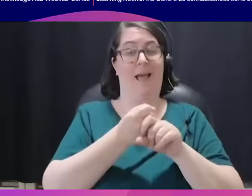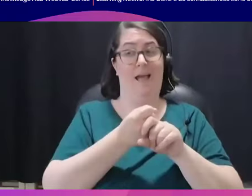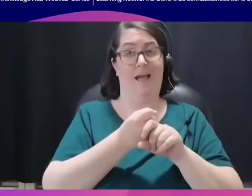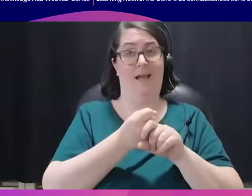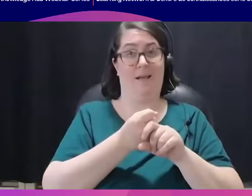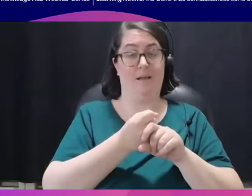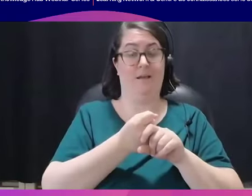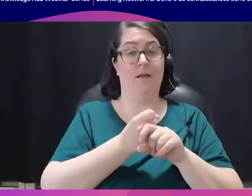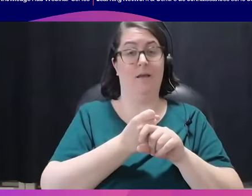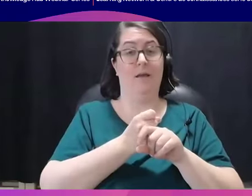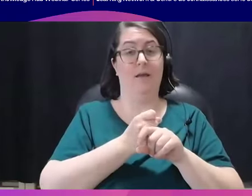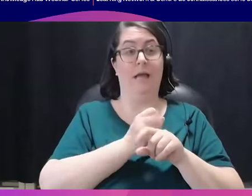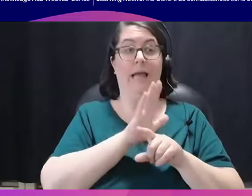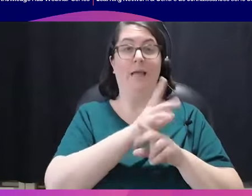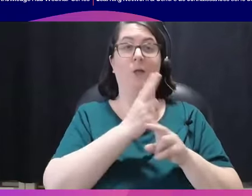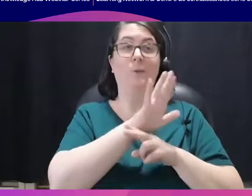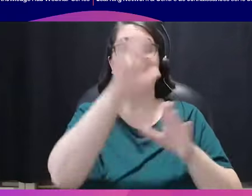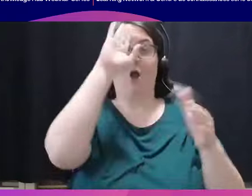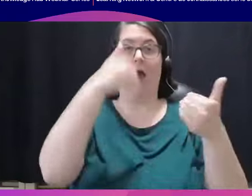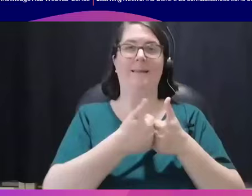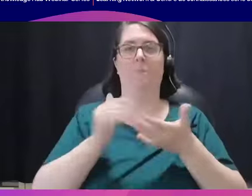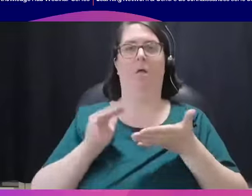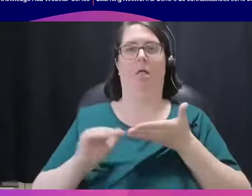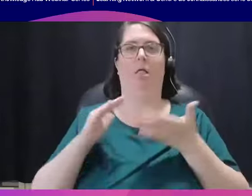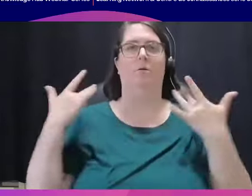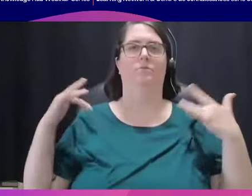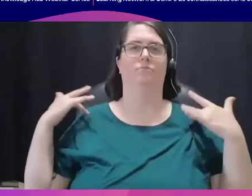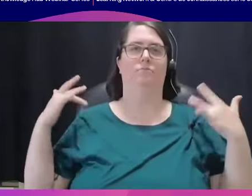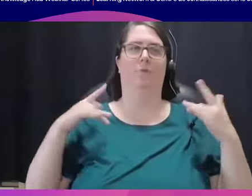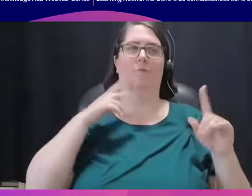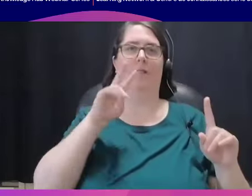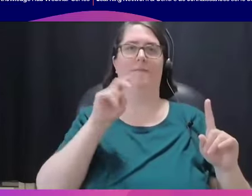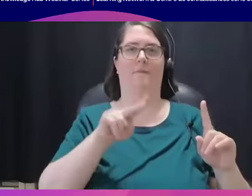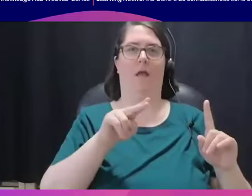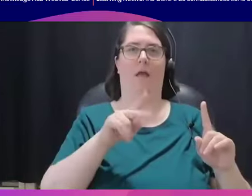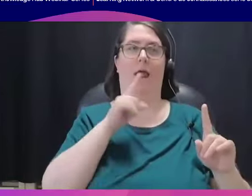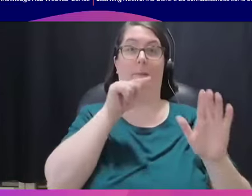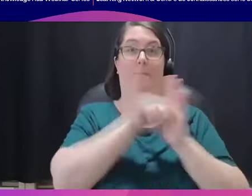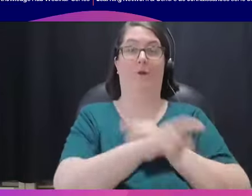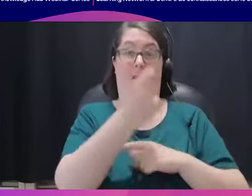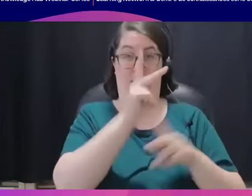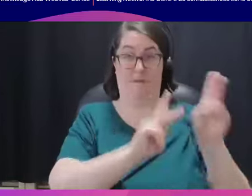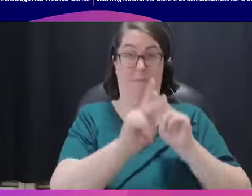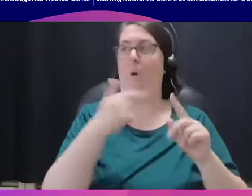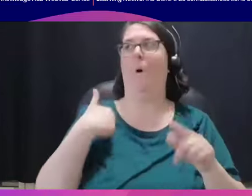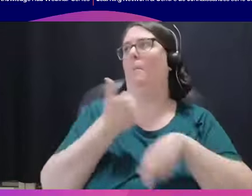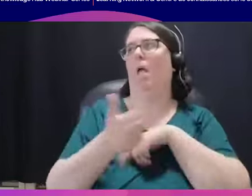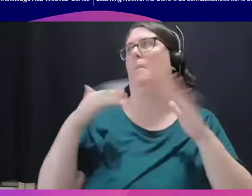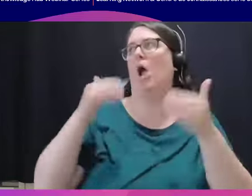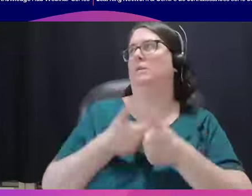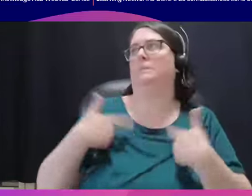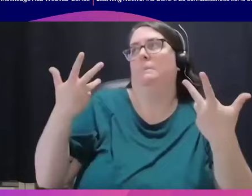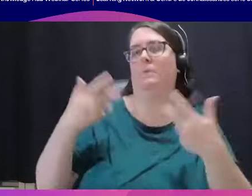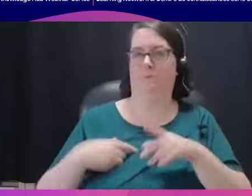to use his autism as a defense behind his van attack and subsequent murder of 11 people. And